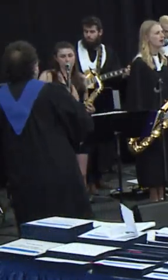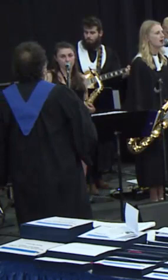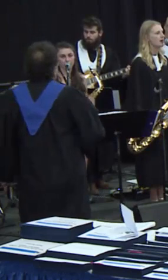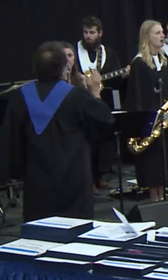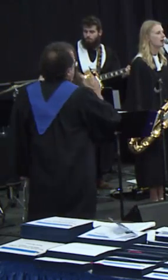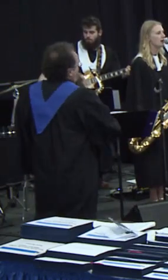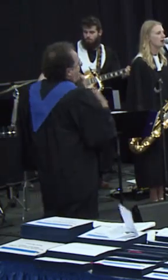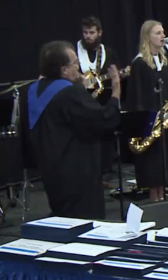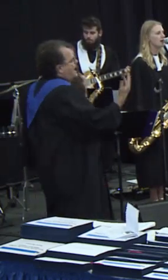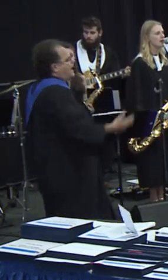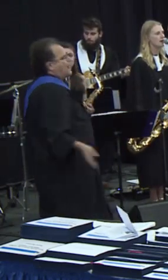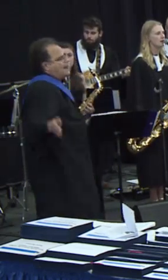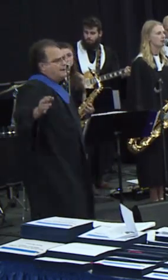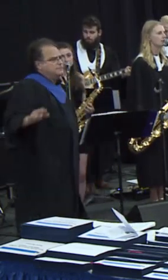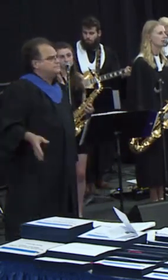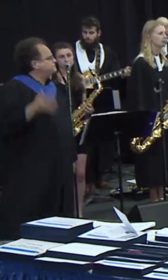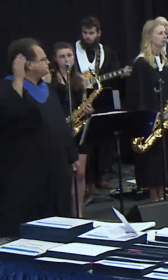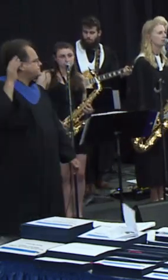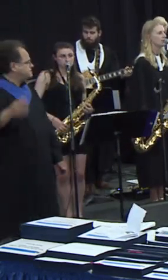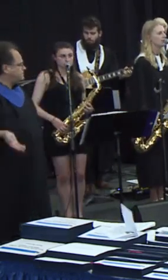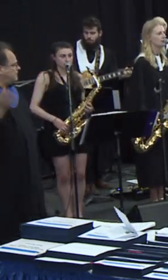who care,